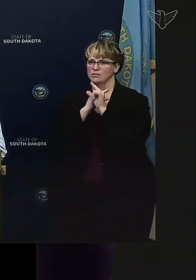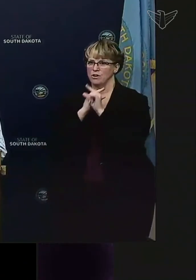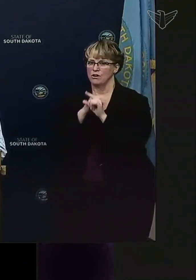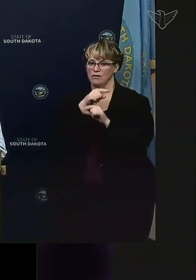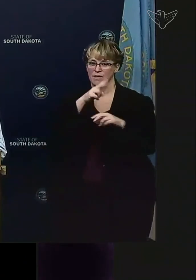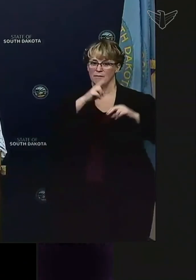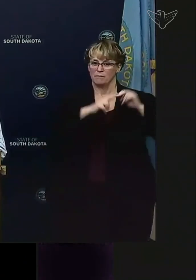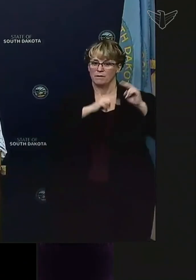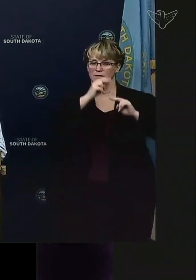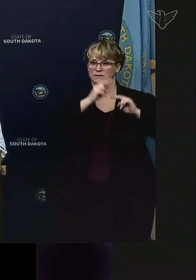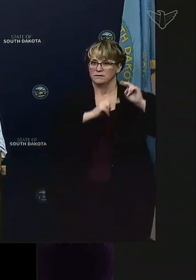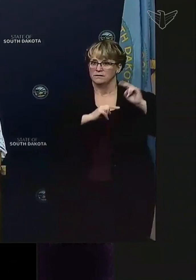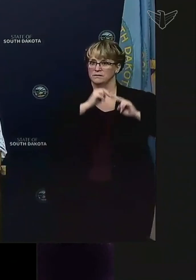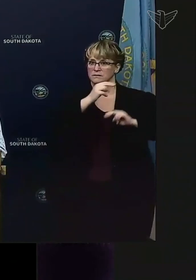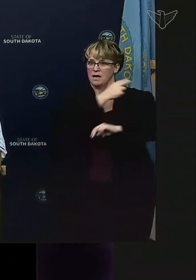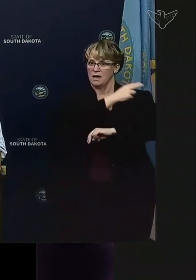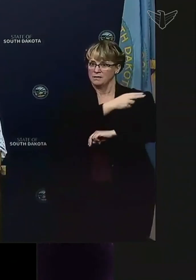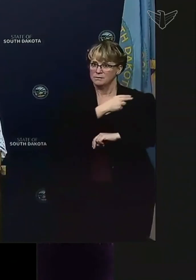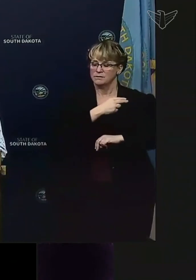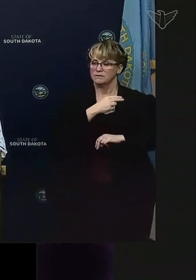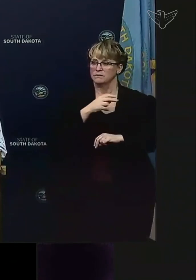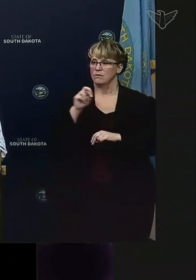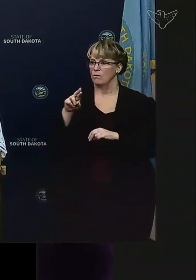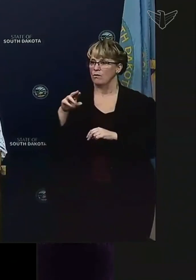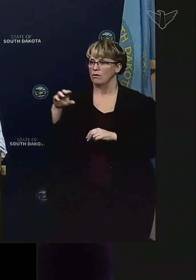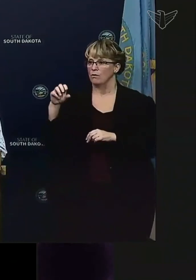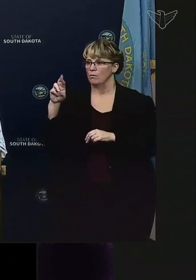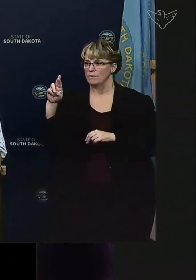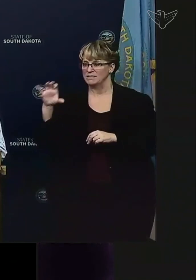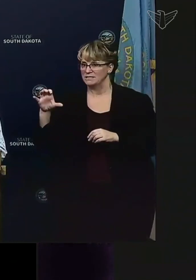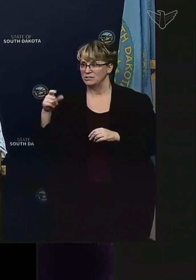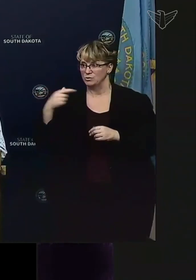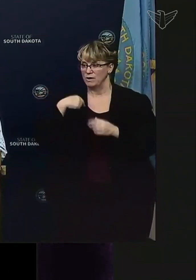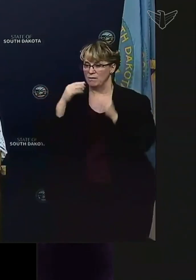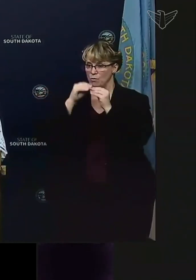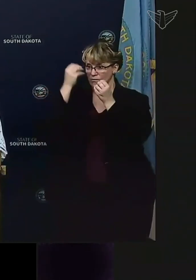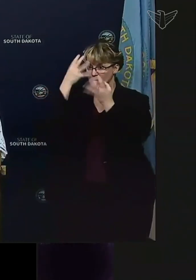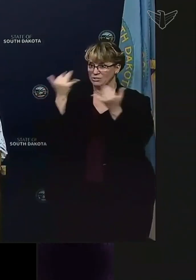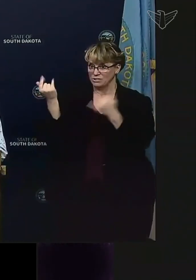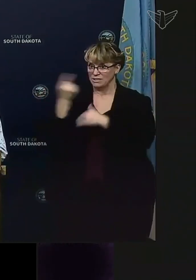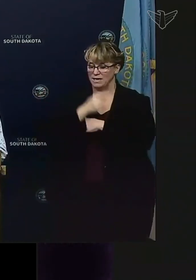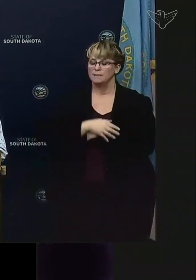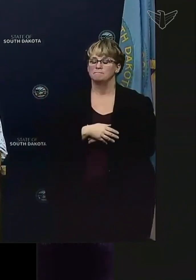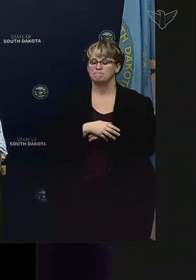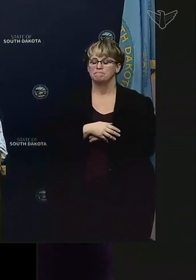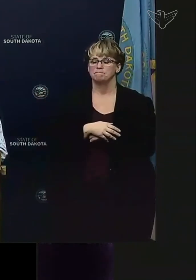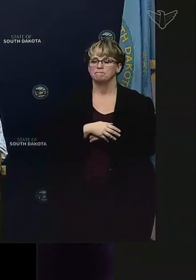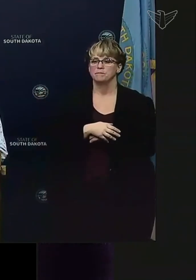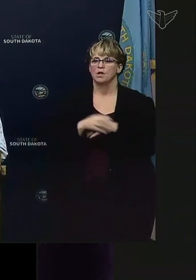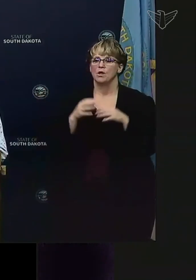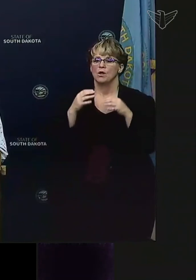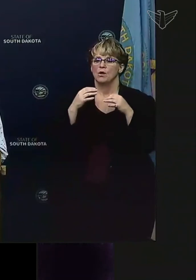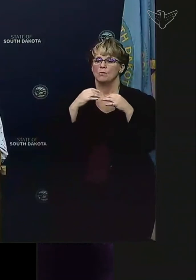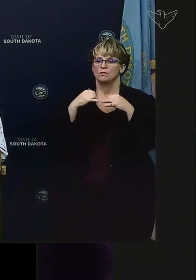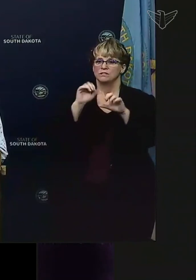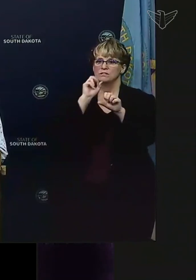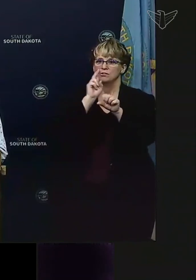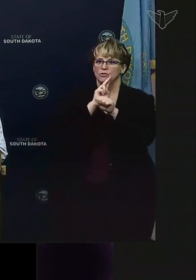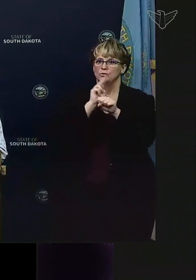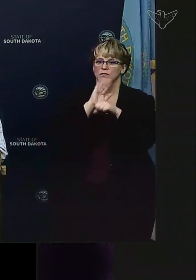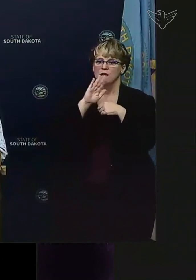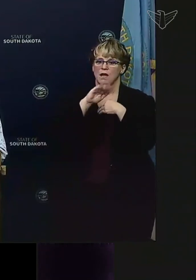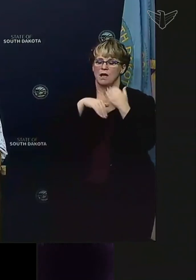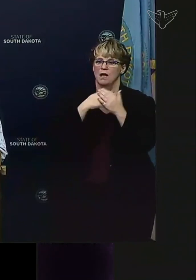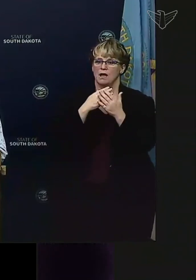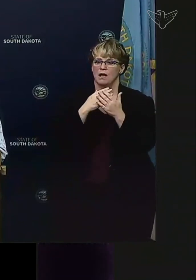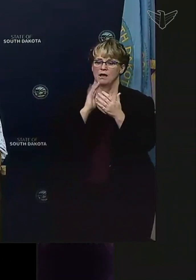hospital capacity there, and in Rapid City, is there any update on that today? Yes, we are still building out that capacity, utilizing our